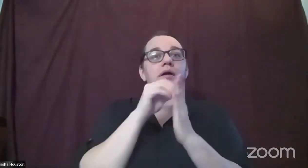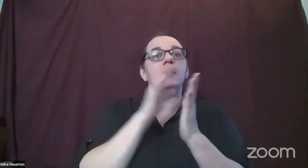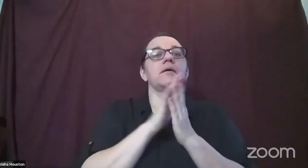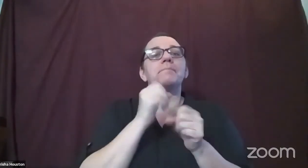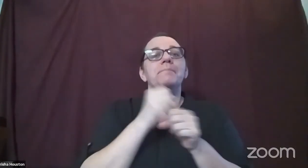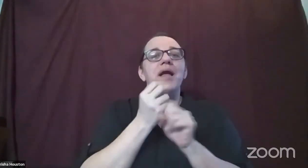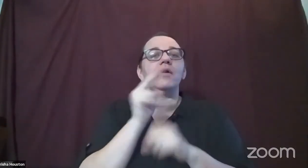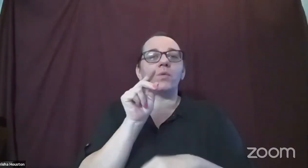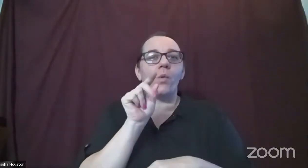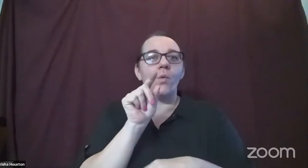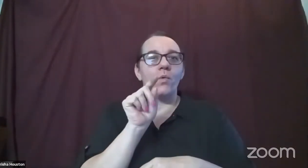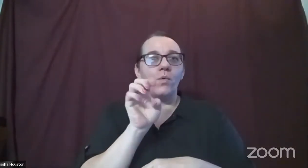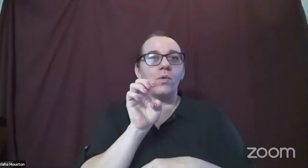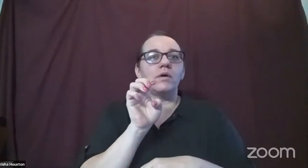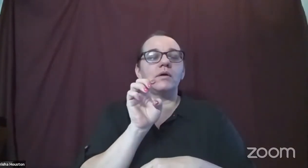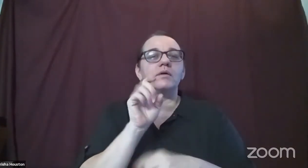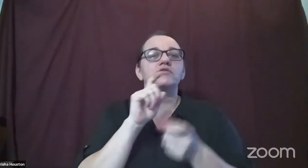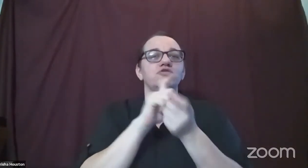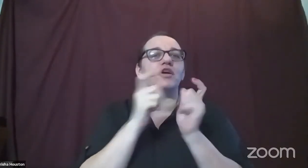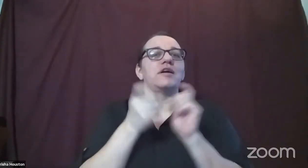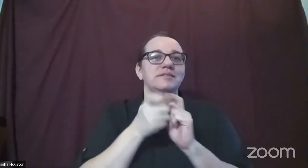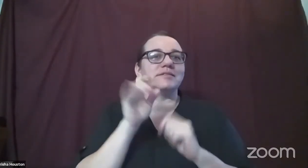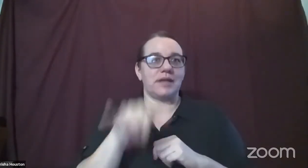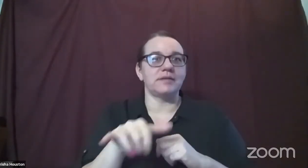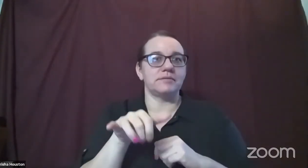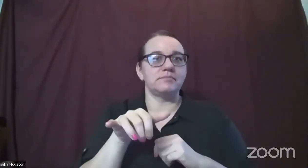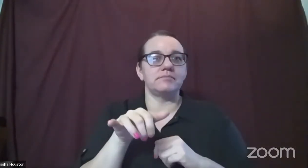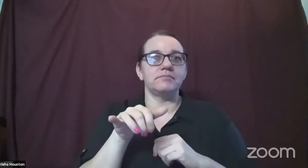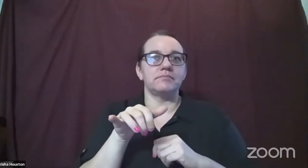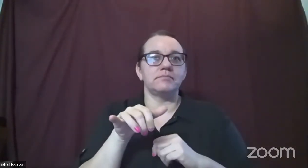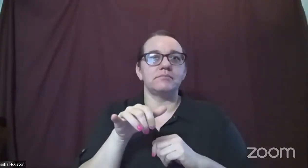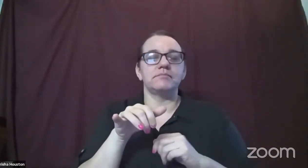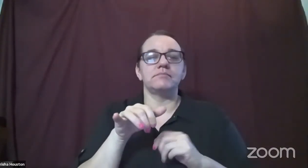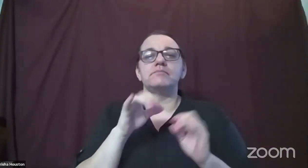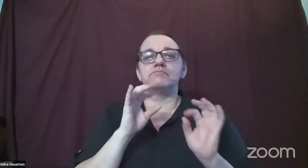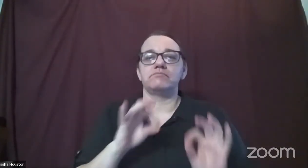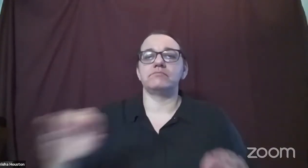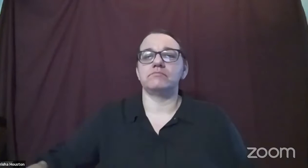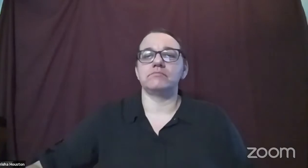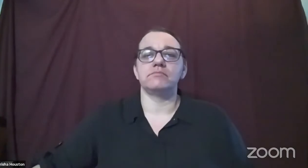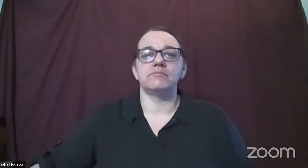This is Tricia again. Okay, great. We'll make note to change that.